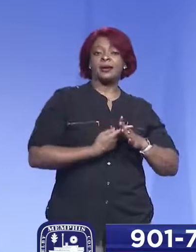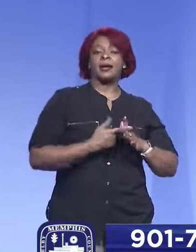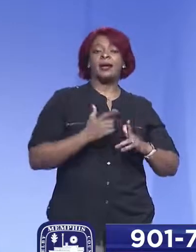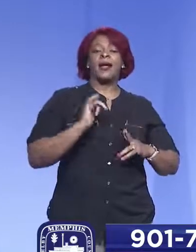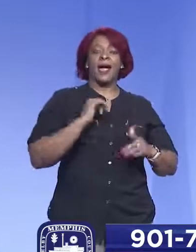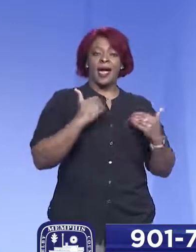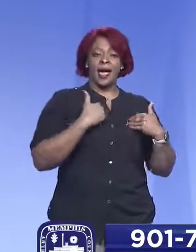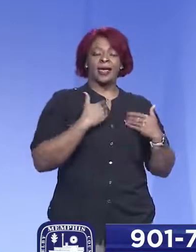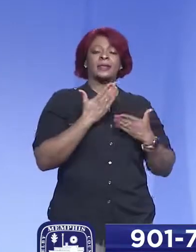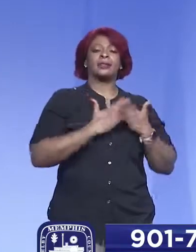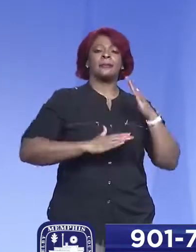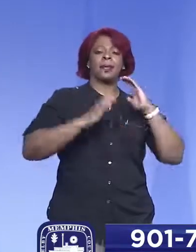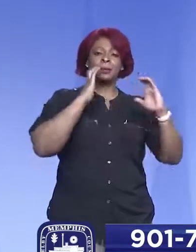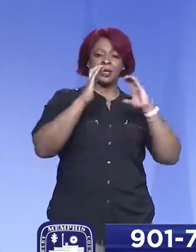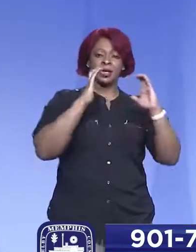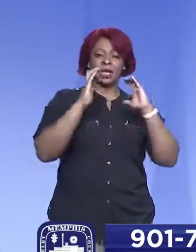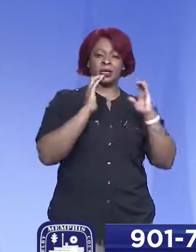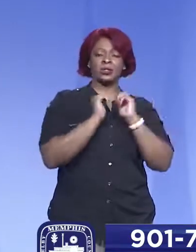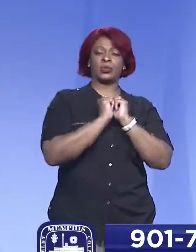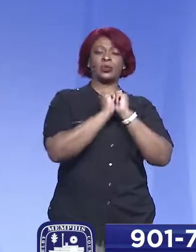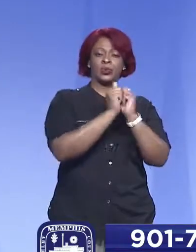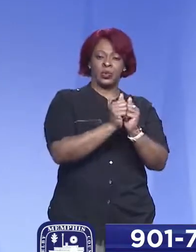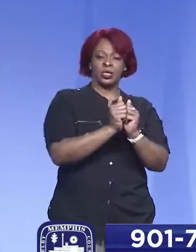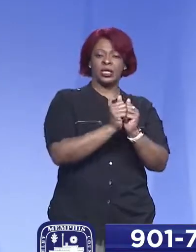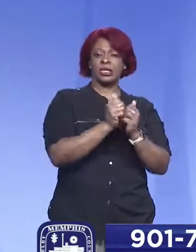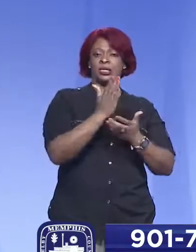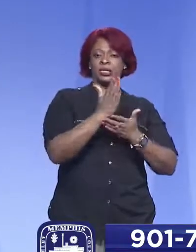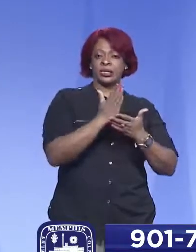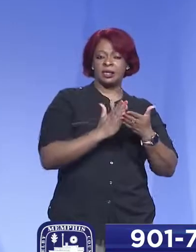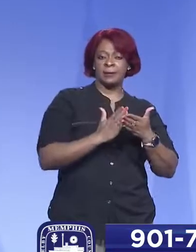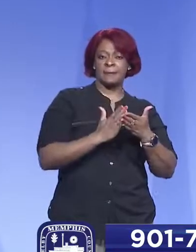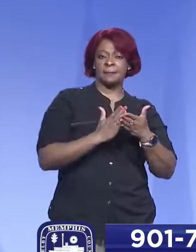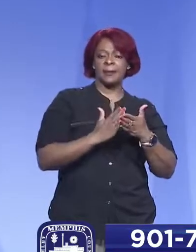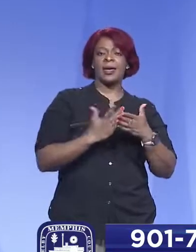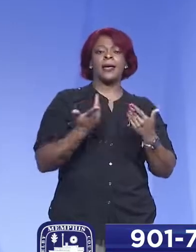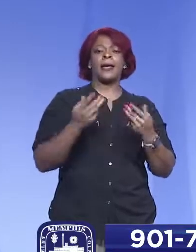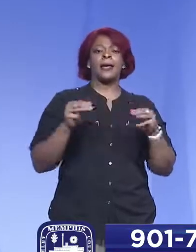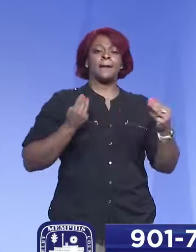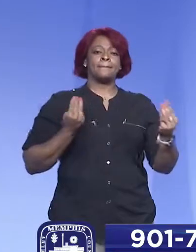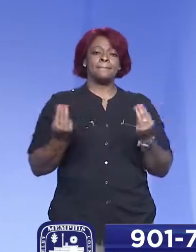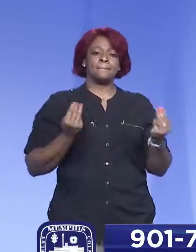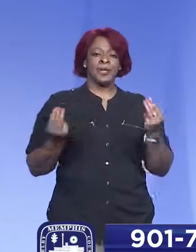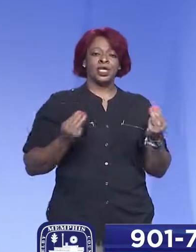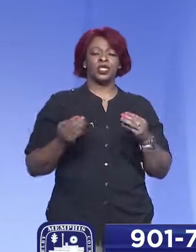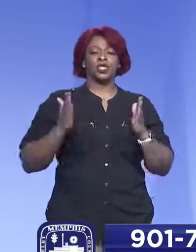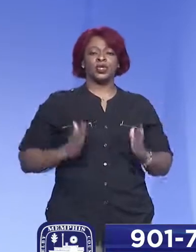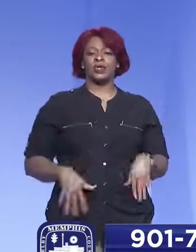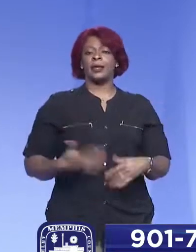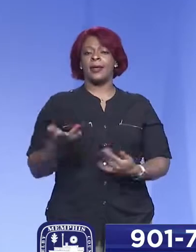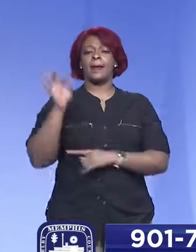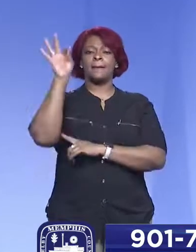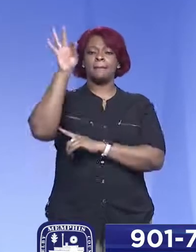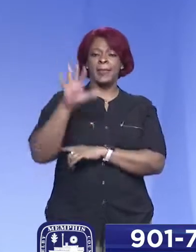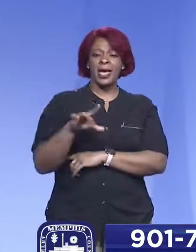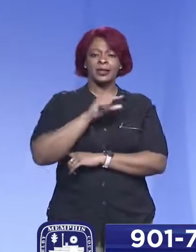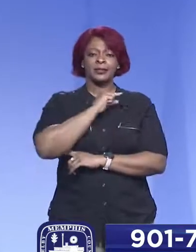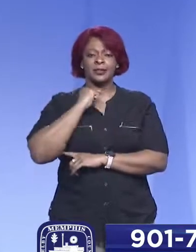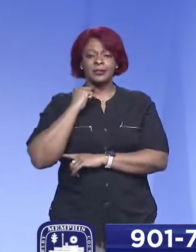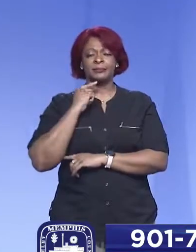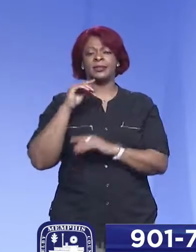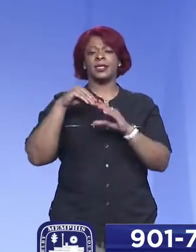some communications with some of the ministers and pastors in the county